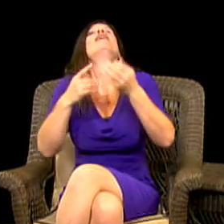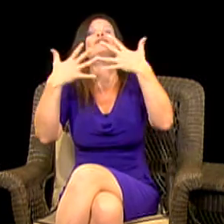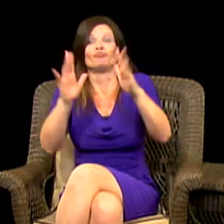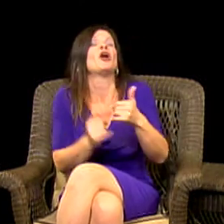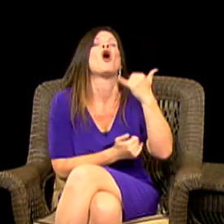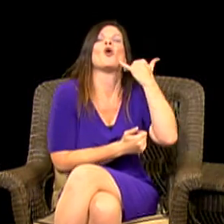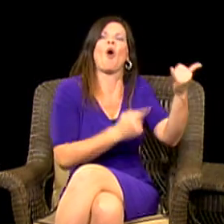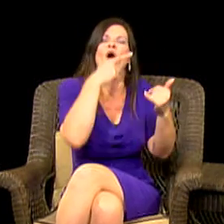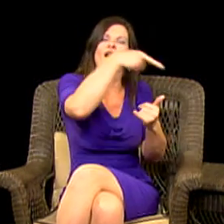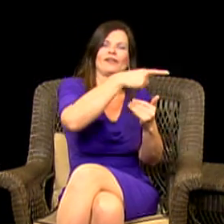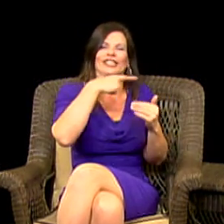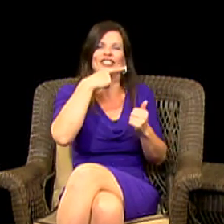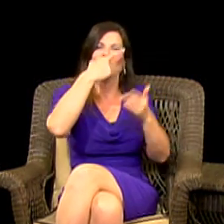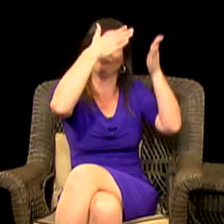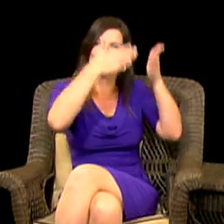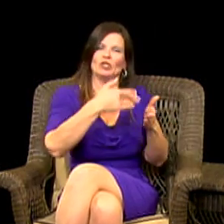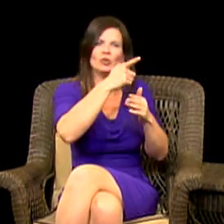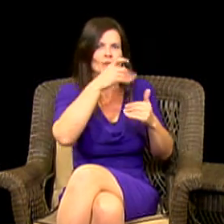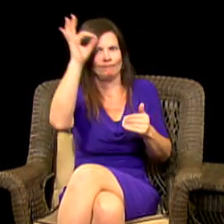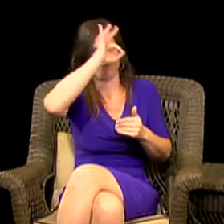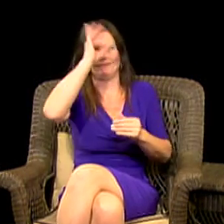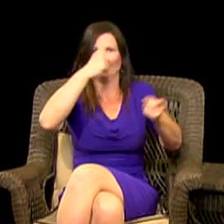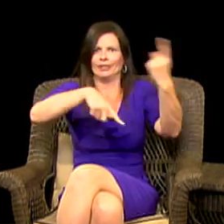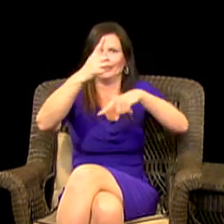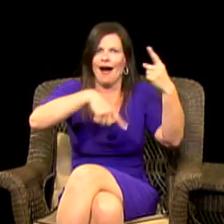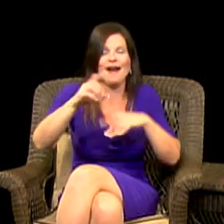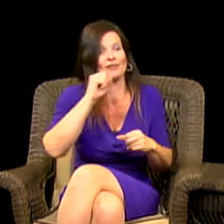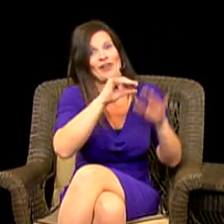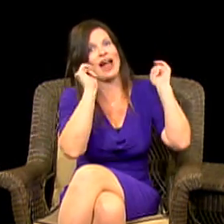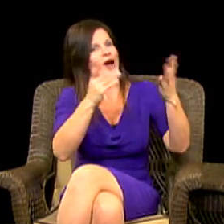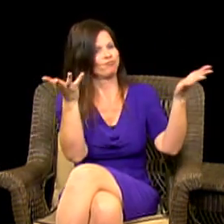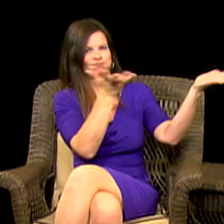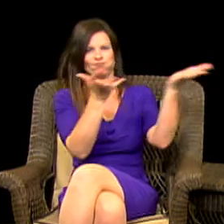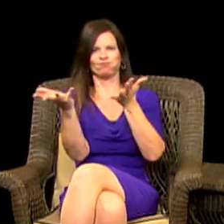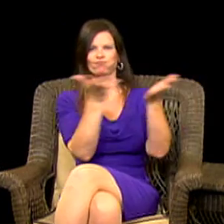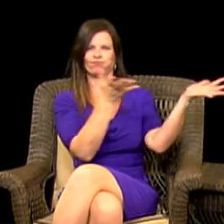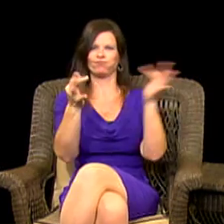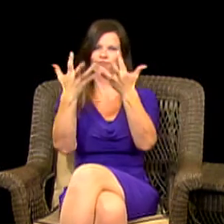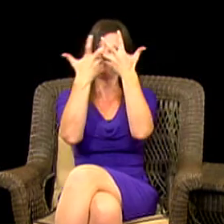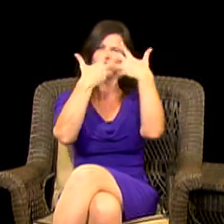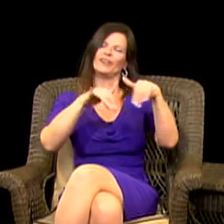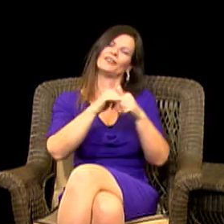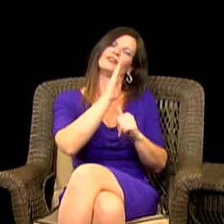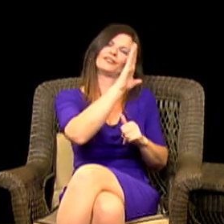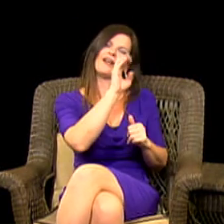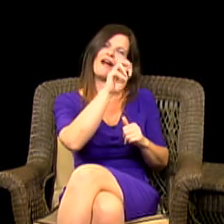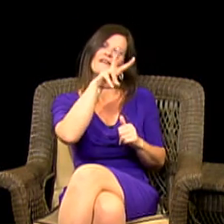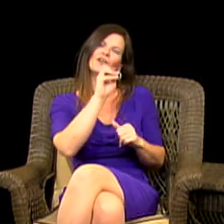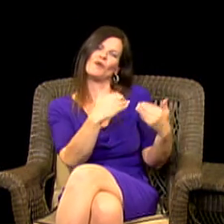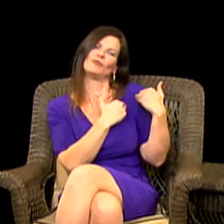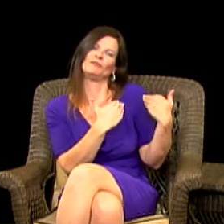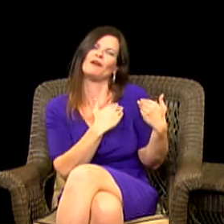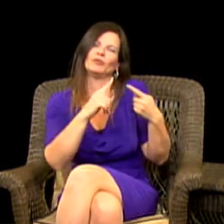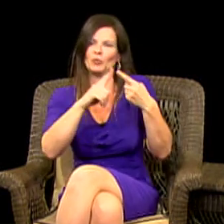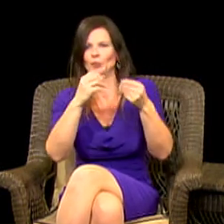various ways. If you are deaf, you can call a hearing person who doesn't know sign language, and then an interpreter or a captioner will be able